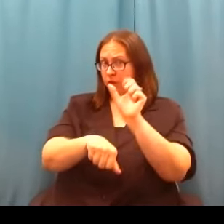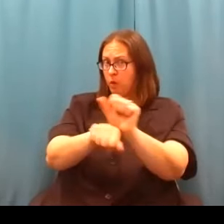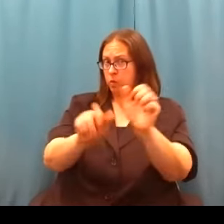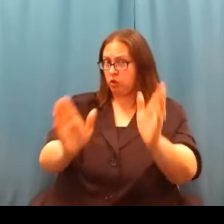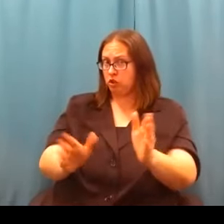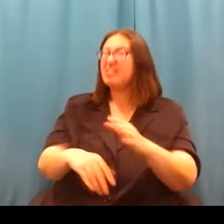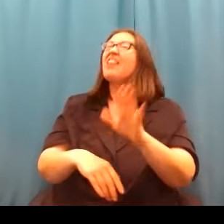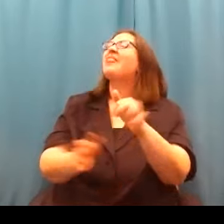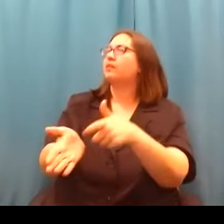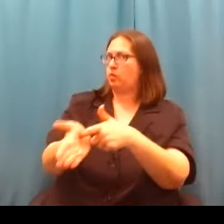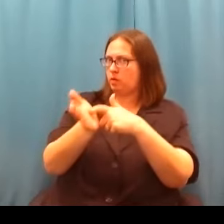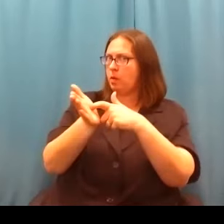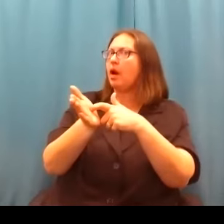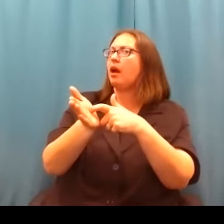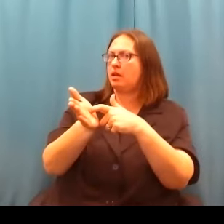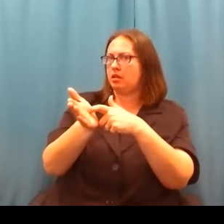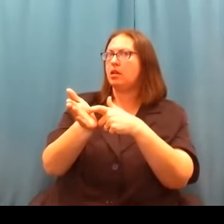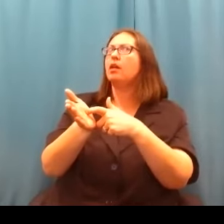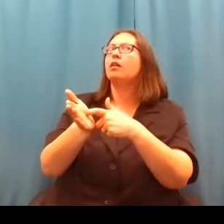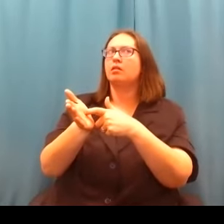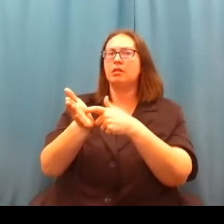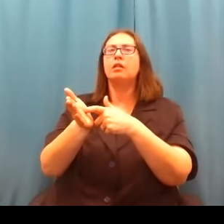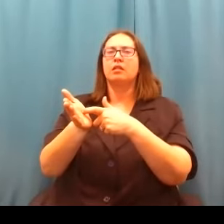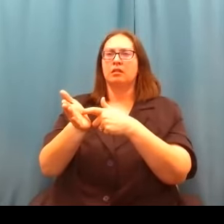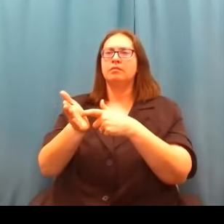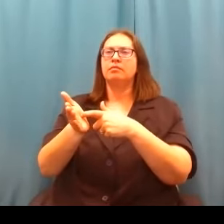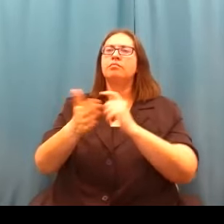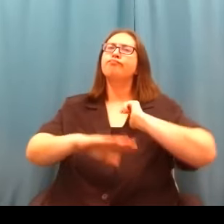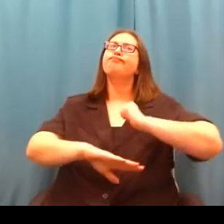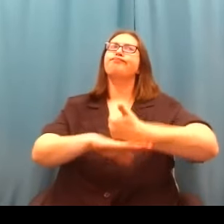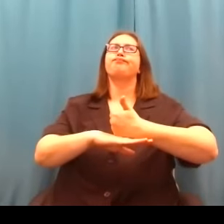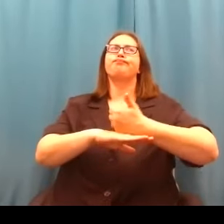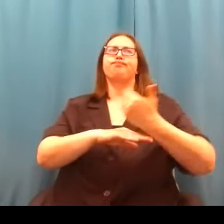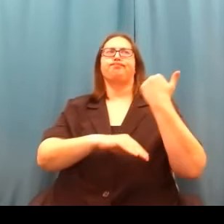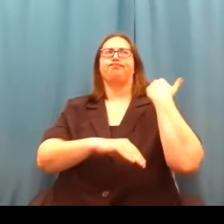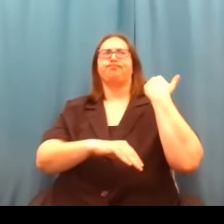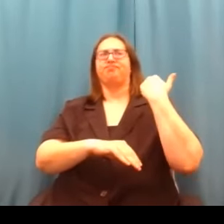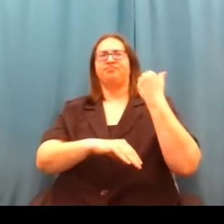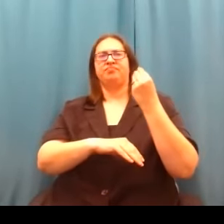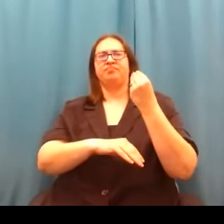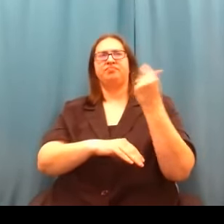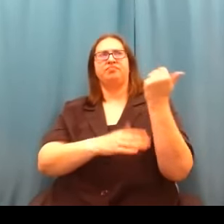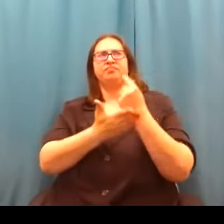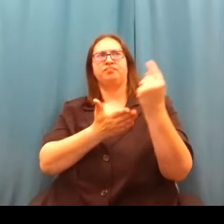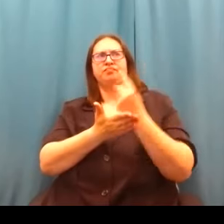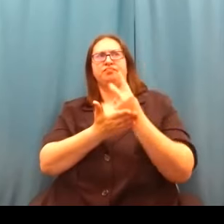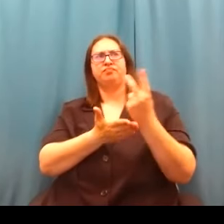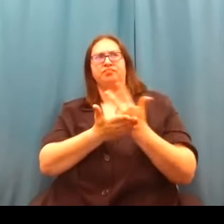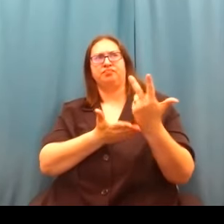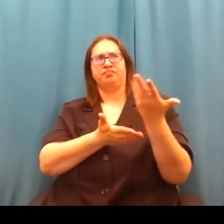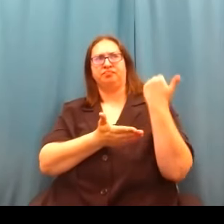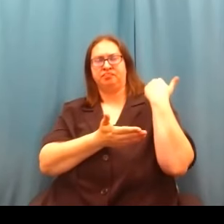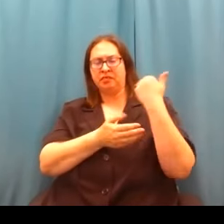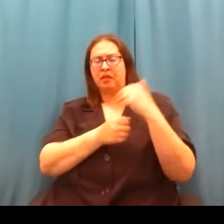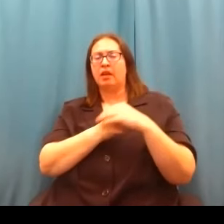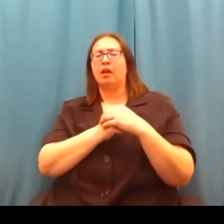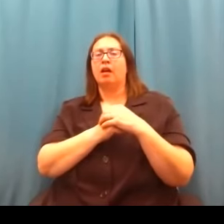is a requirement that was put in place a couple of weeks ago because PPE had become